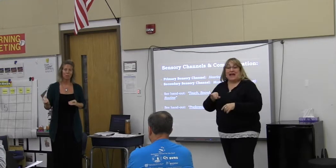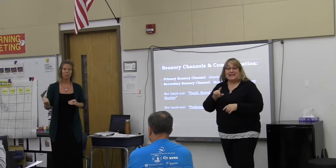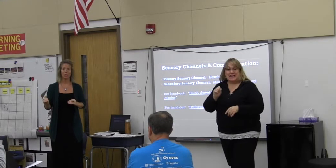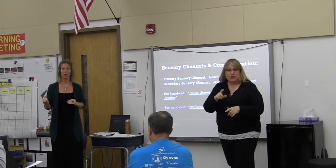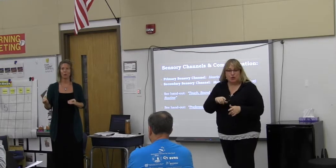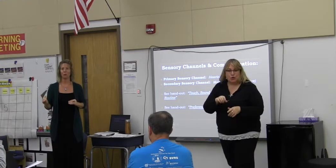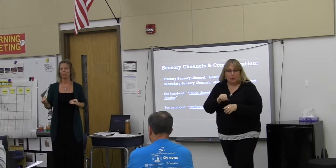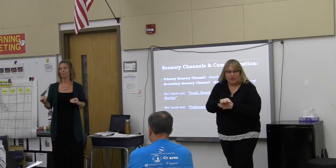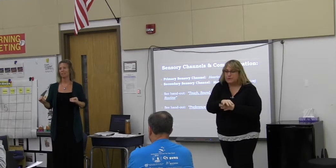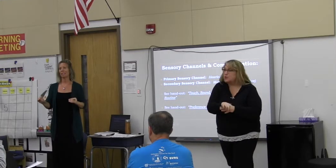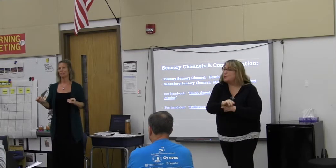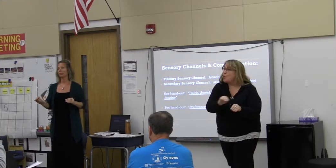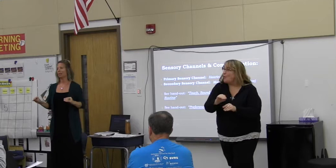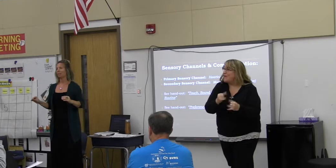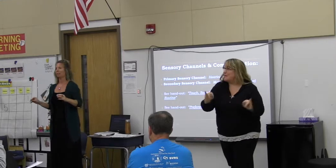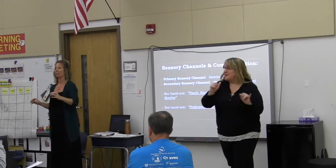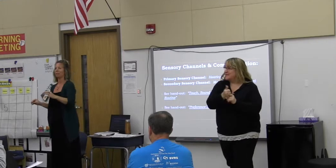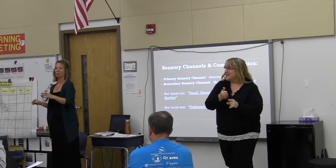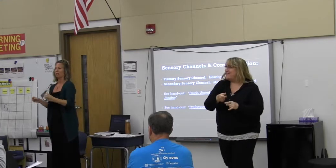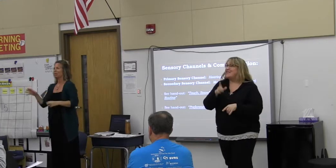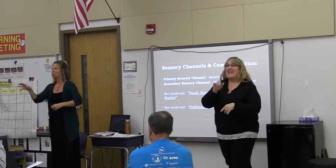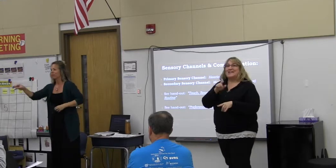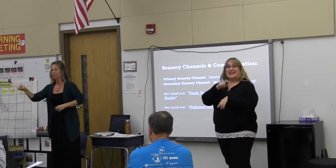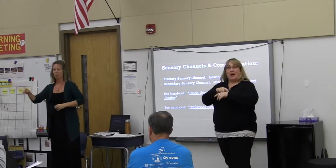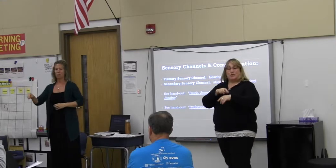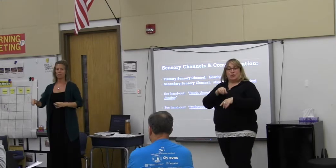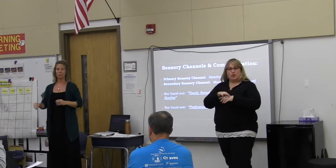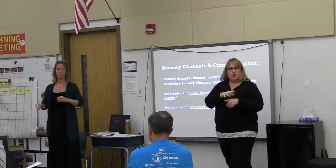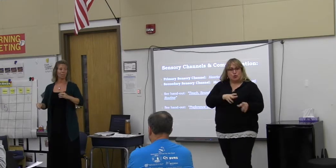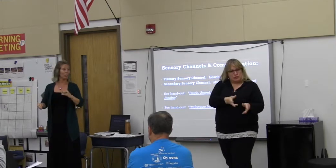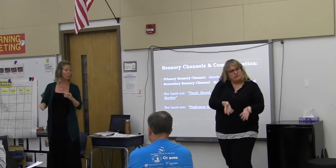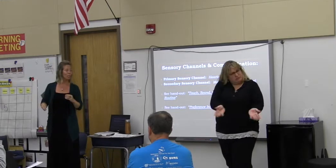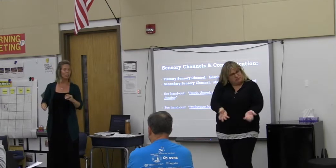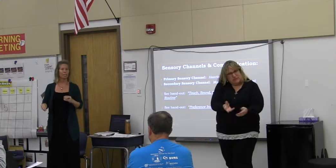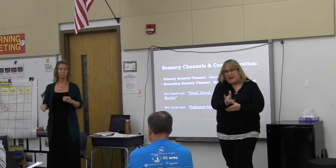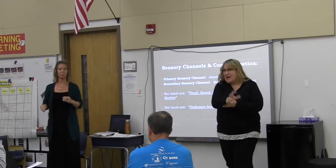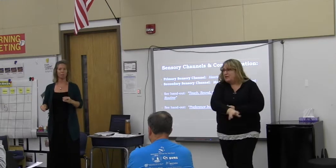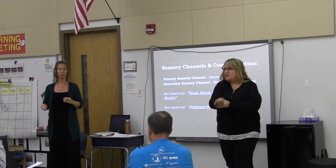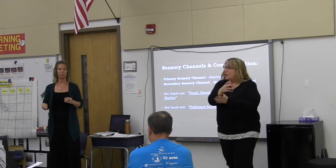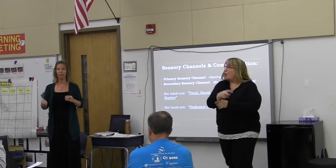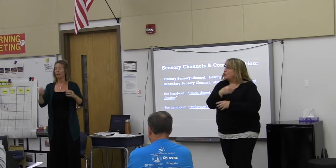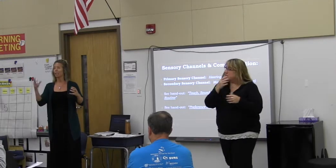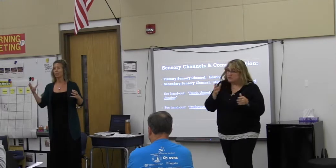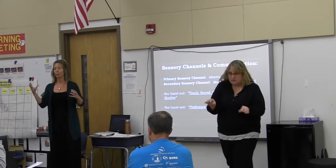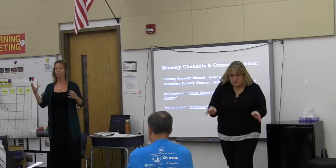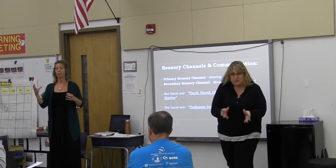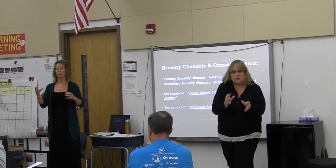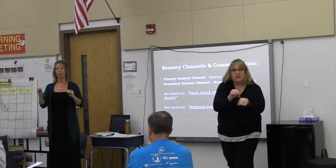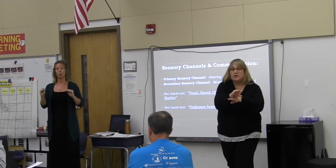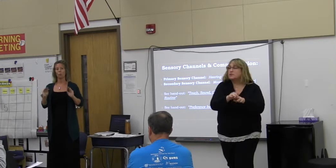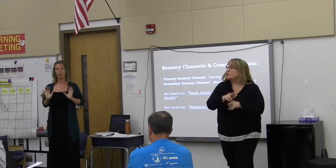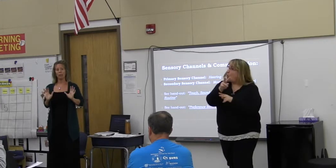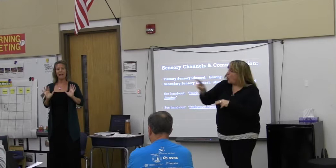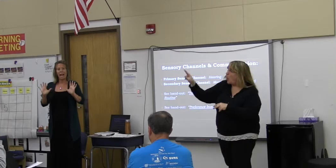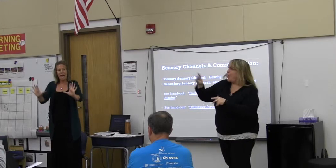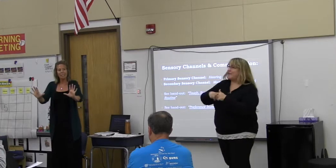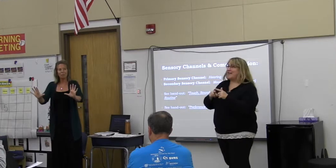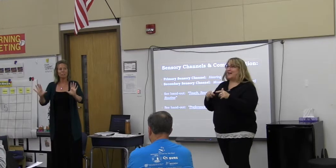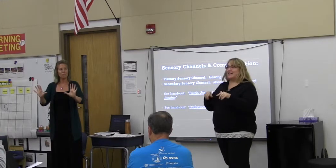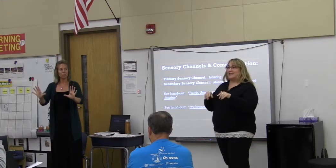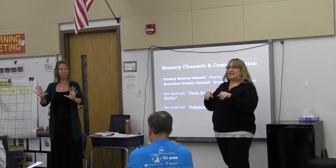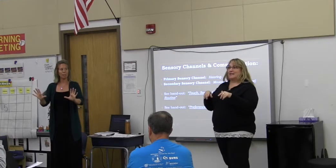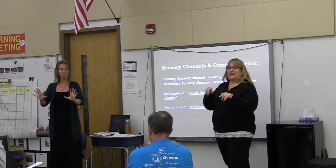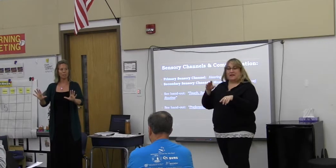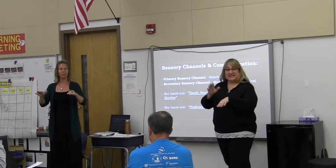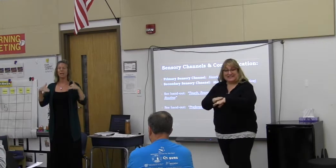a movement on their own, the second you get them to, reach out for something, turn and look at something, alert to a sound, when they're